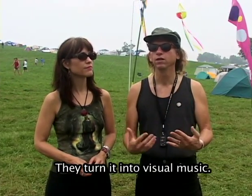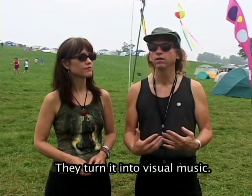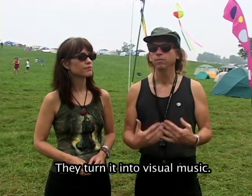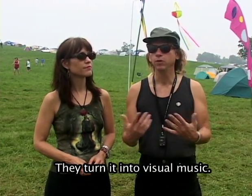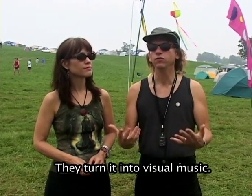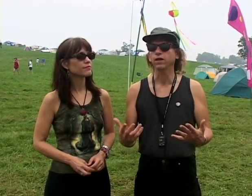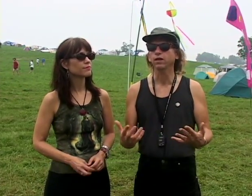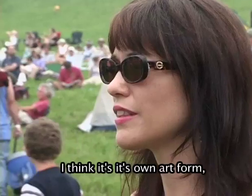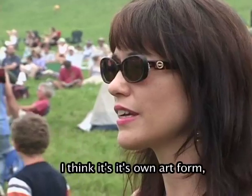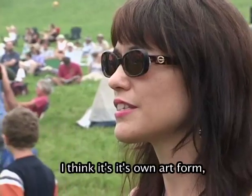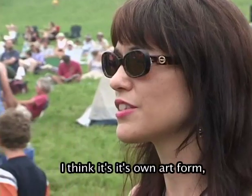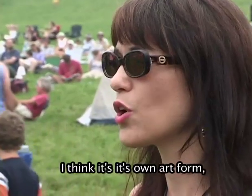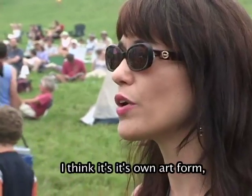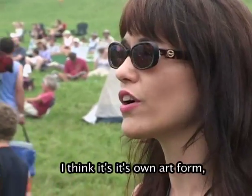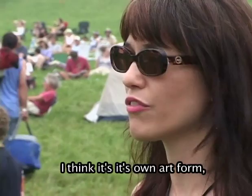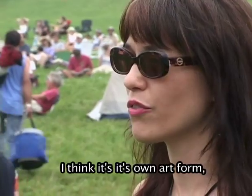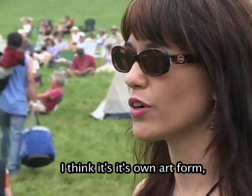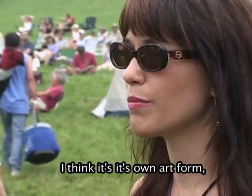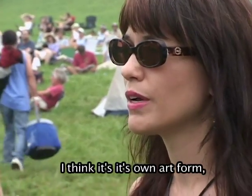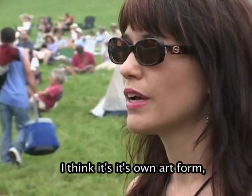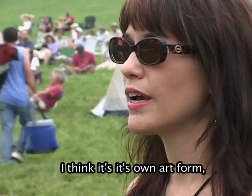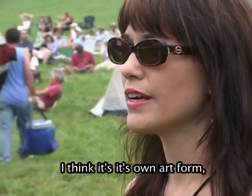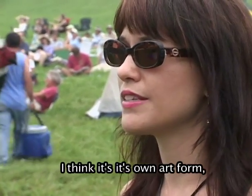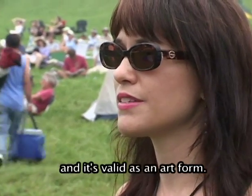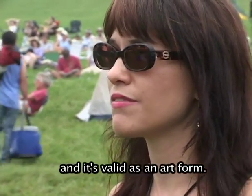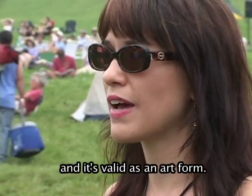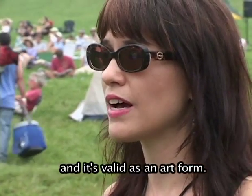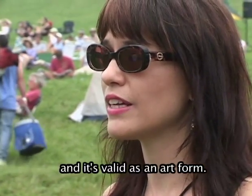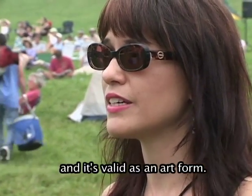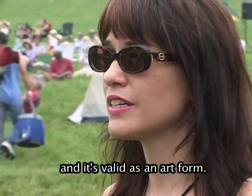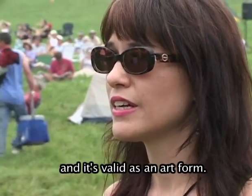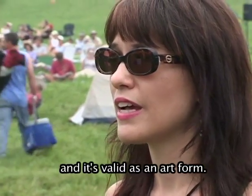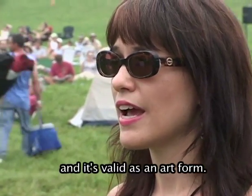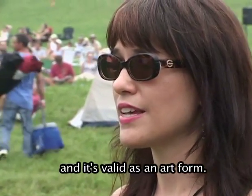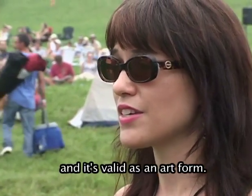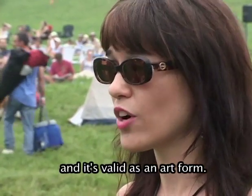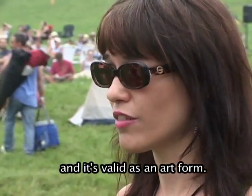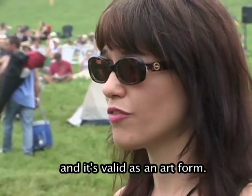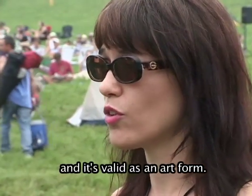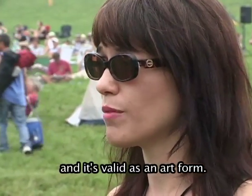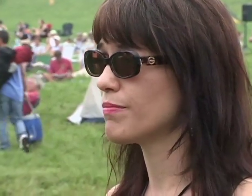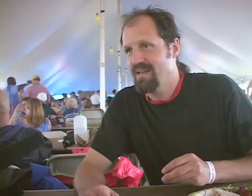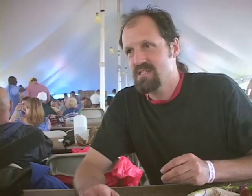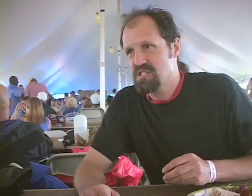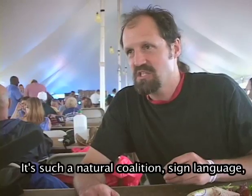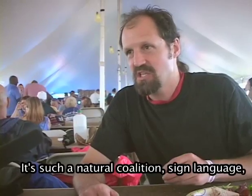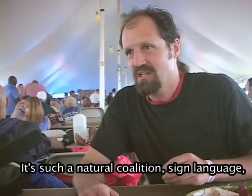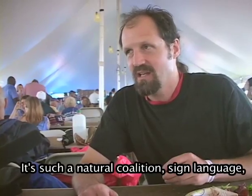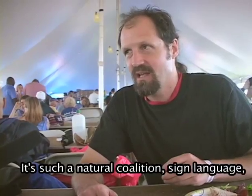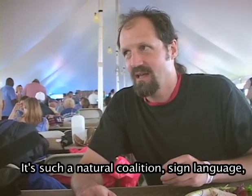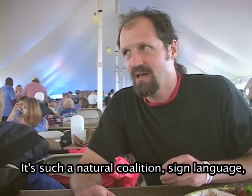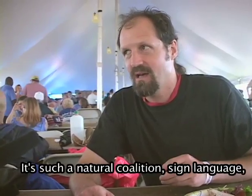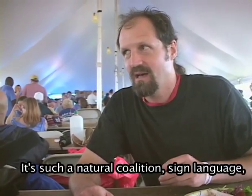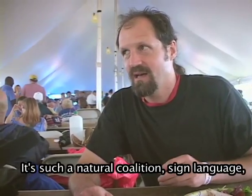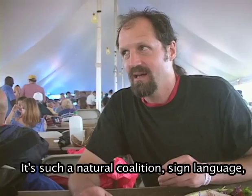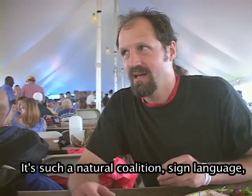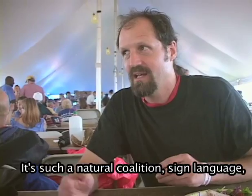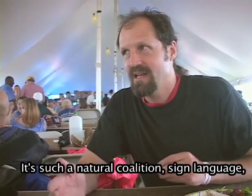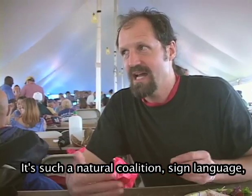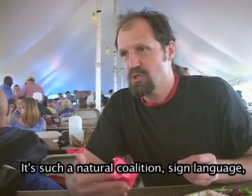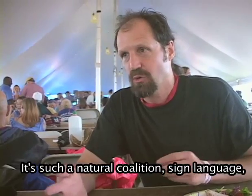visual music. I think it's its own art form, and it's valid as an art form. It's such